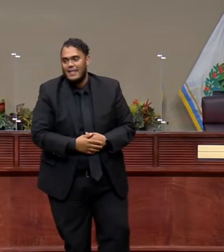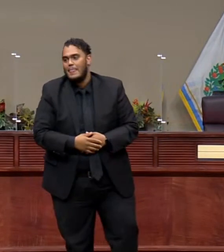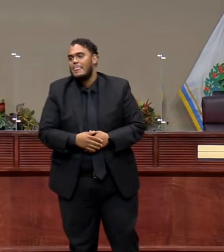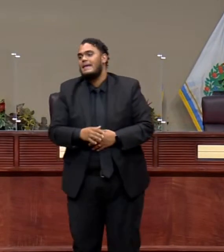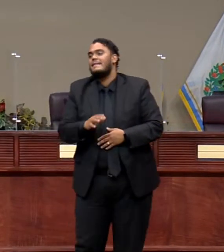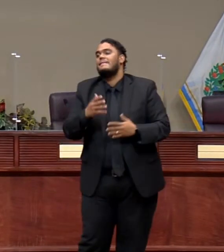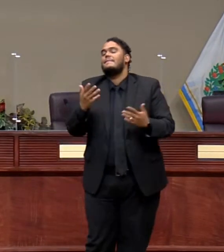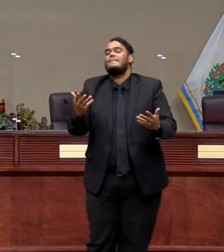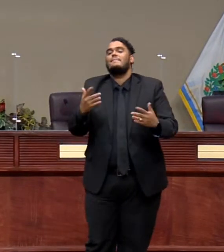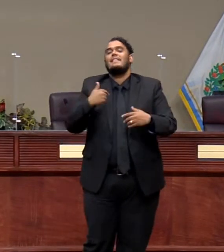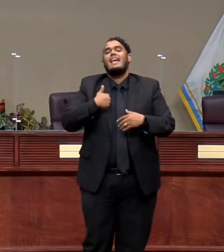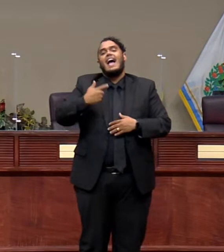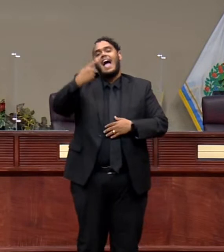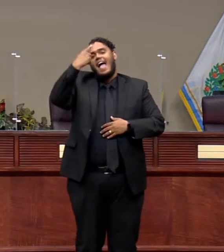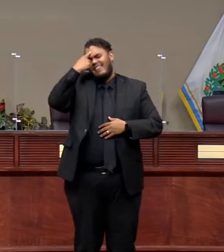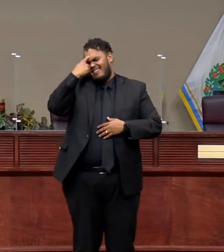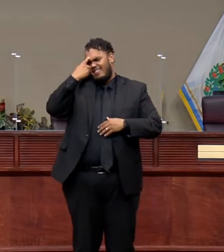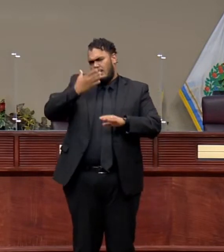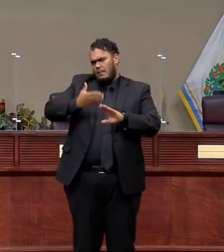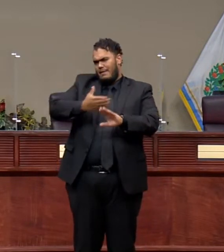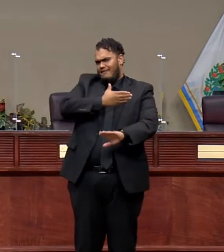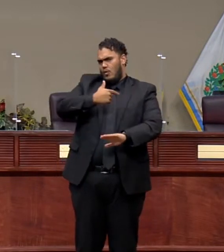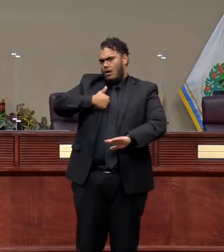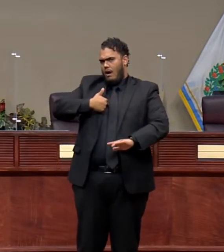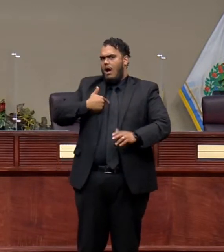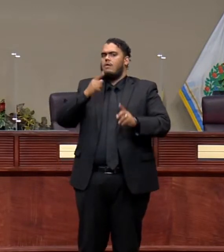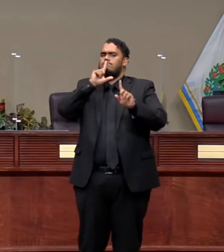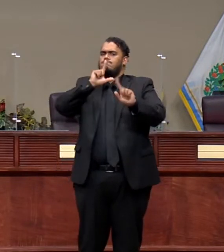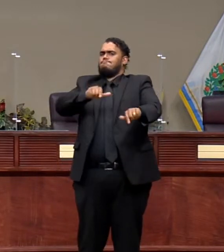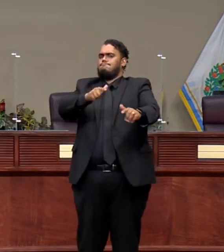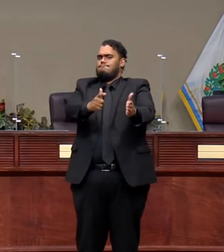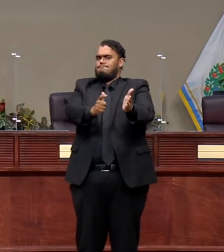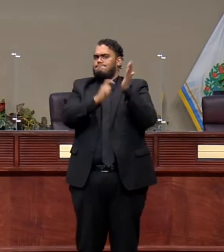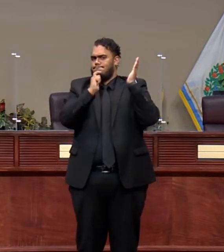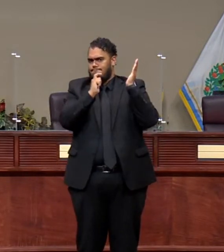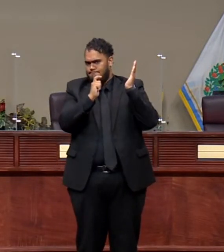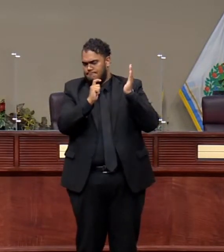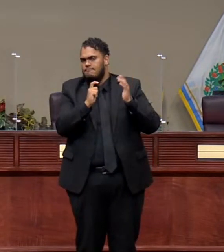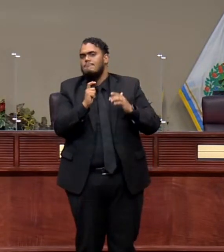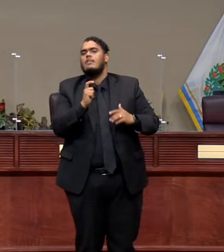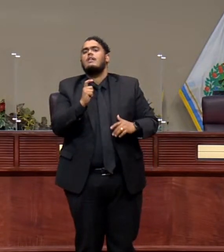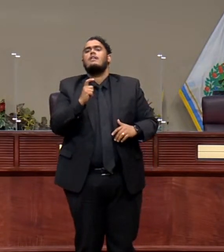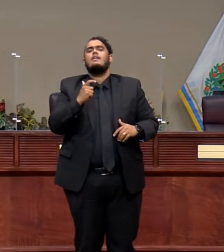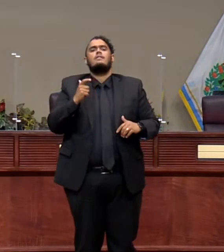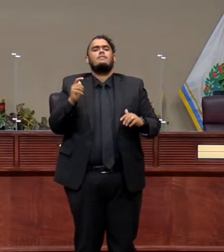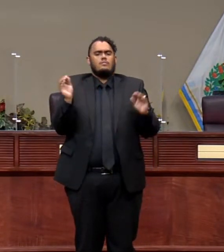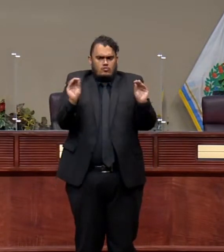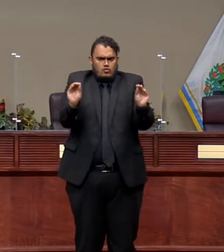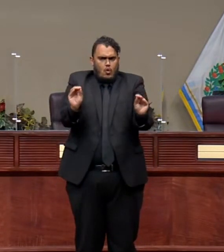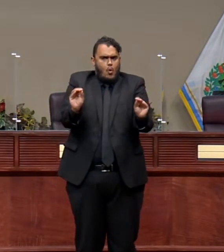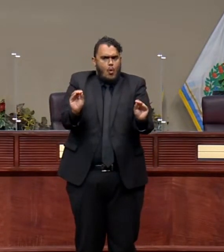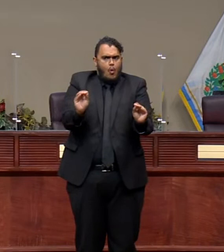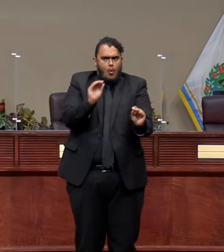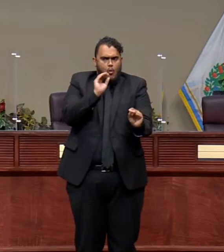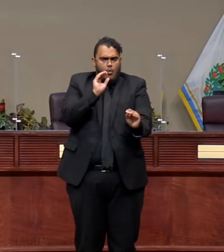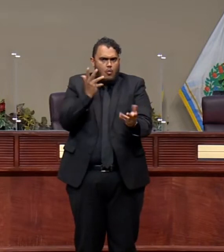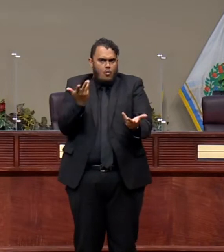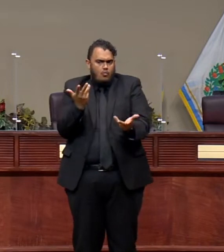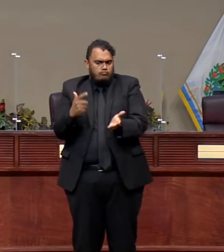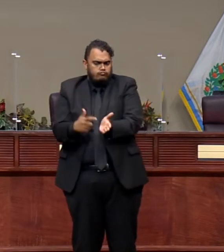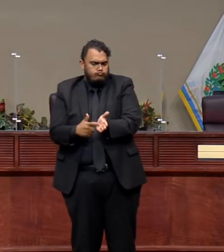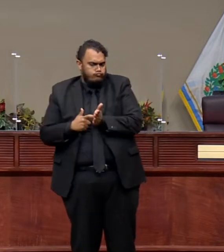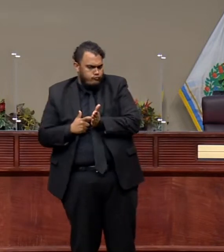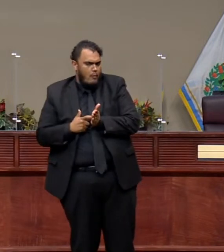think before the mandate was put in place, we had no real requirement for our employees